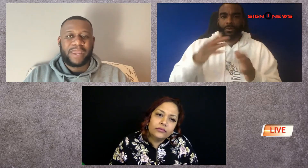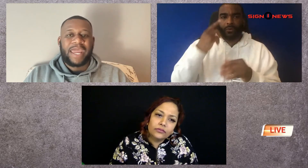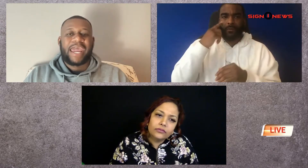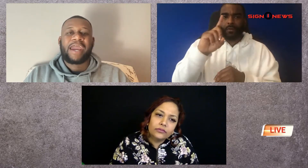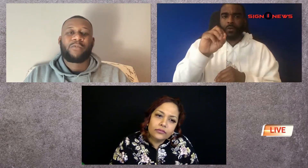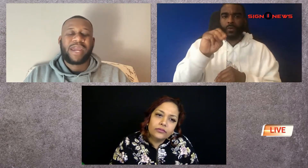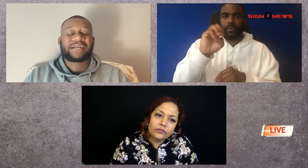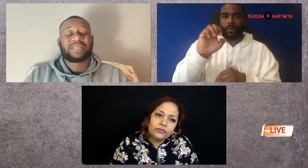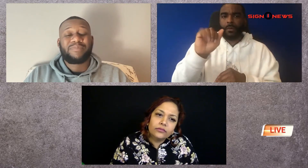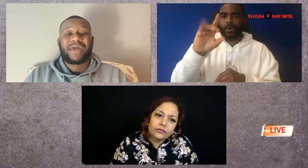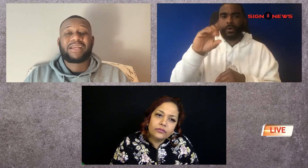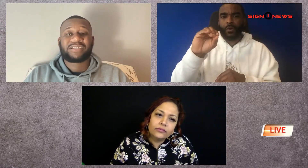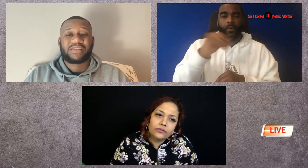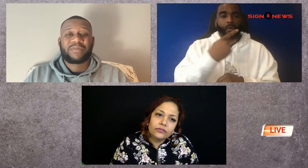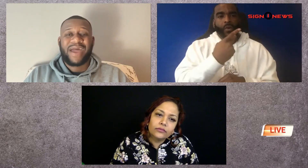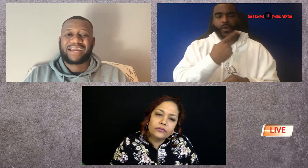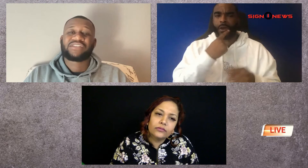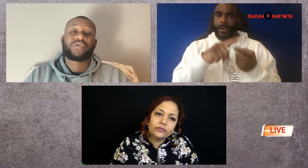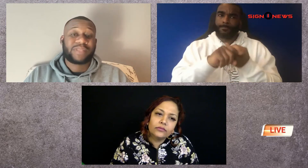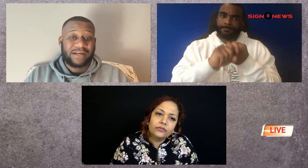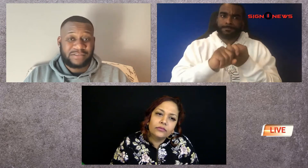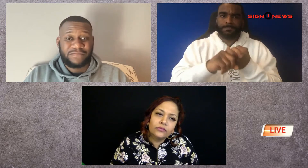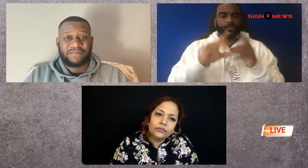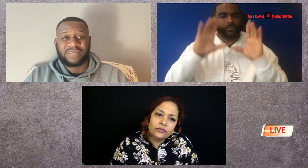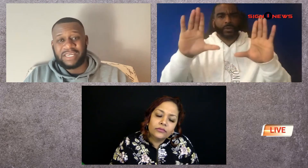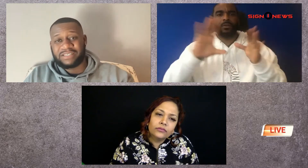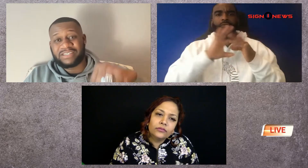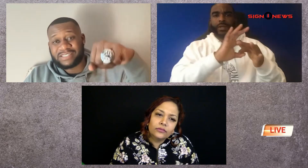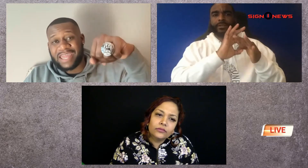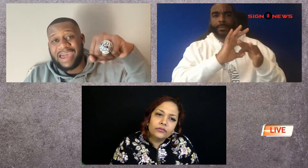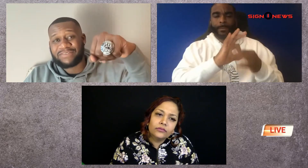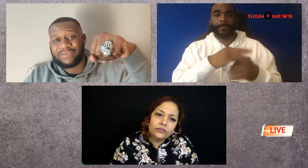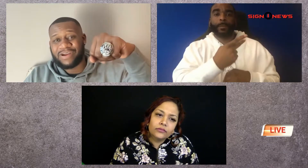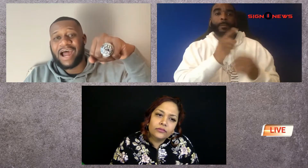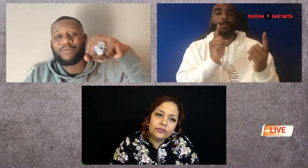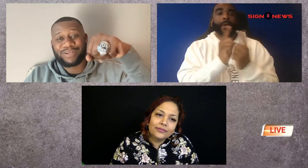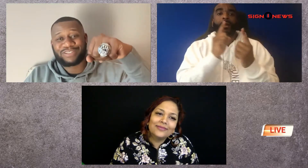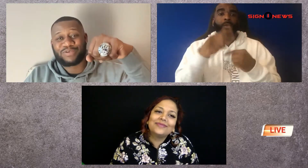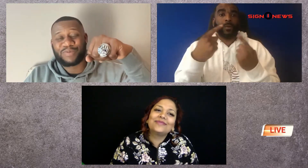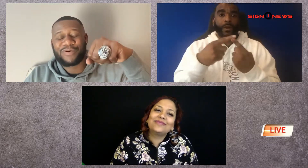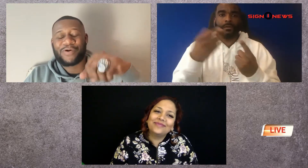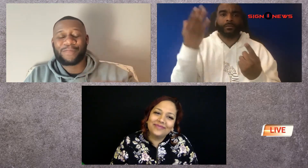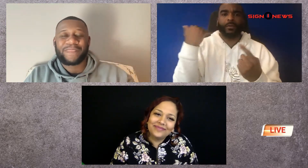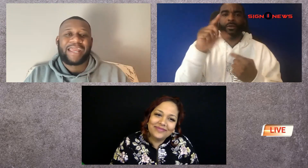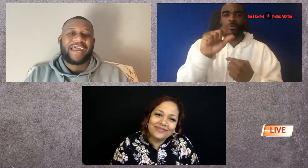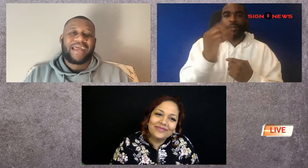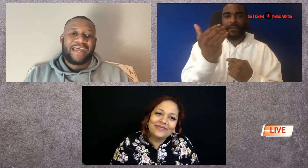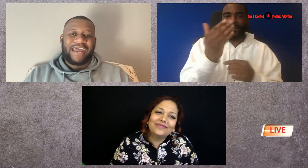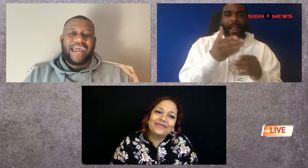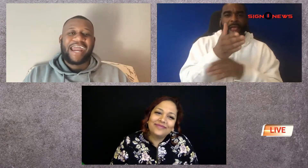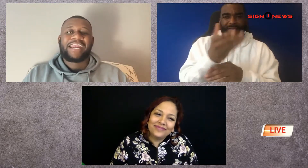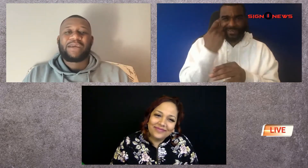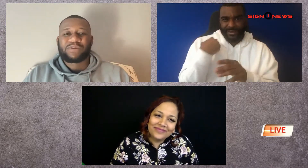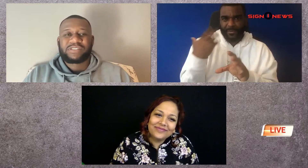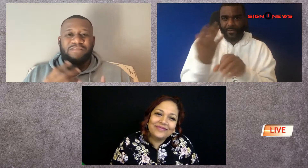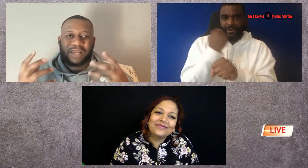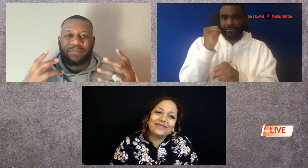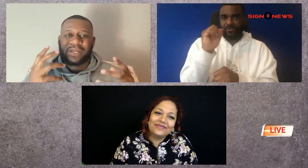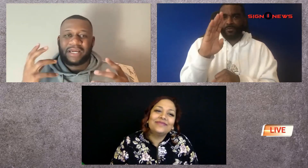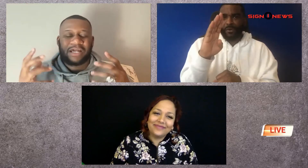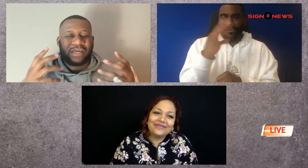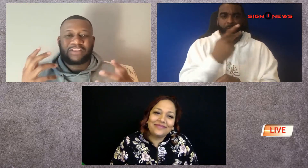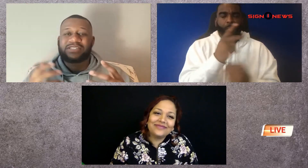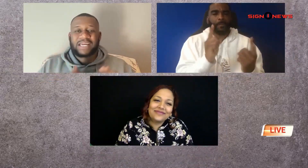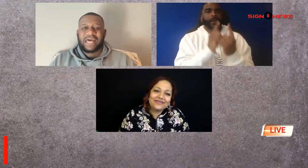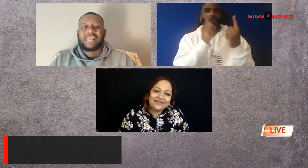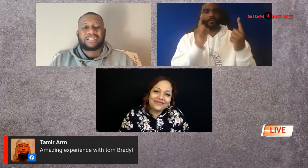relationship, and we actually met each other back in 2015, just after I won the Super Bowl. And he was